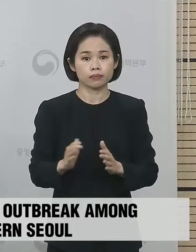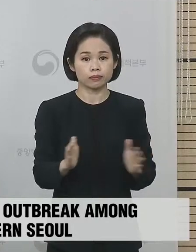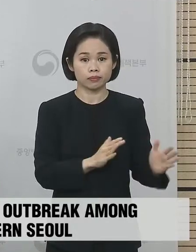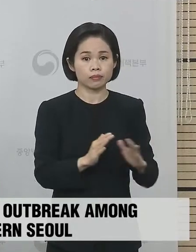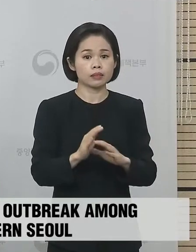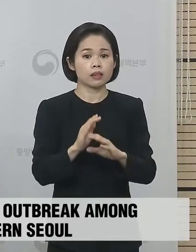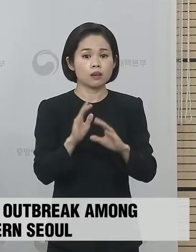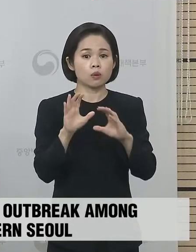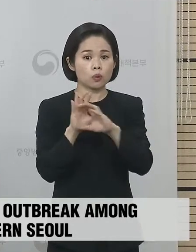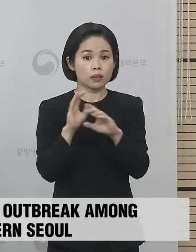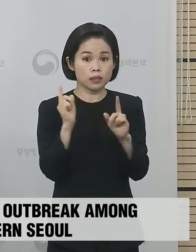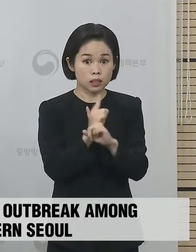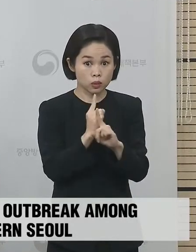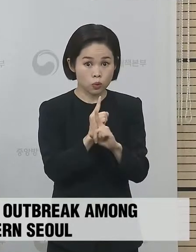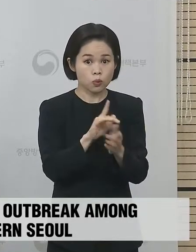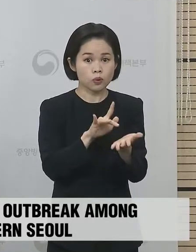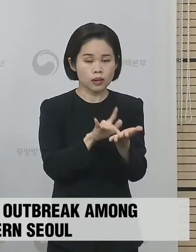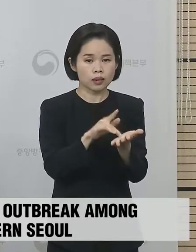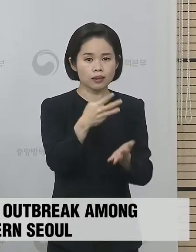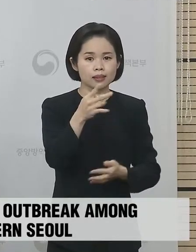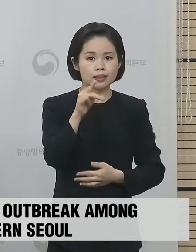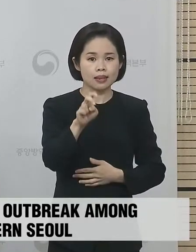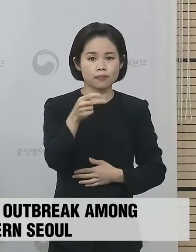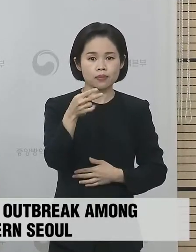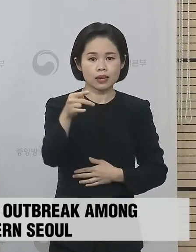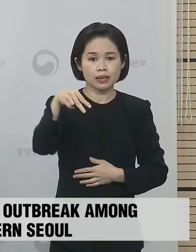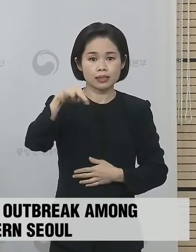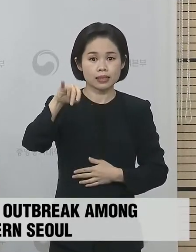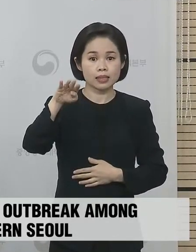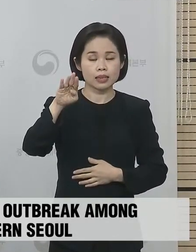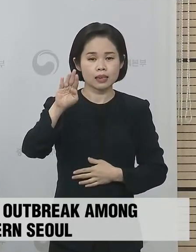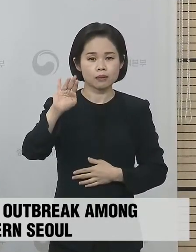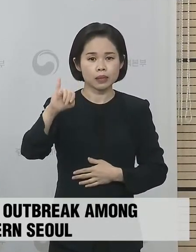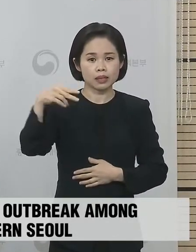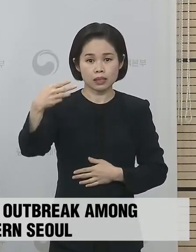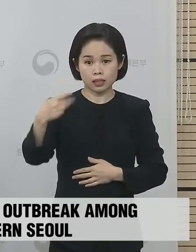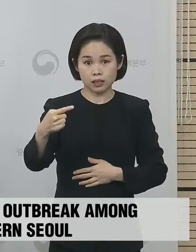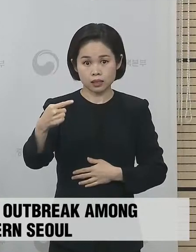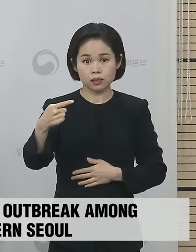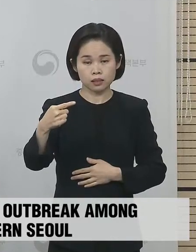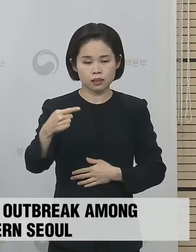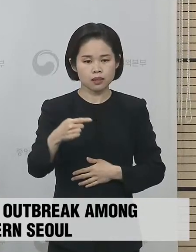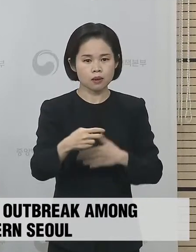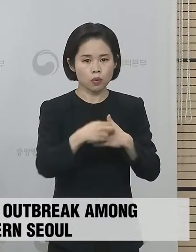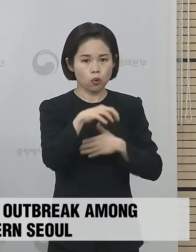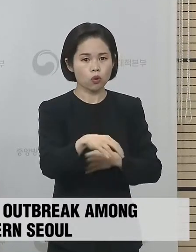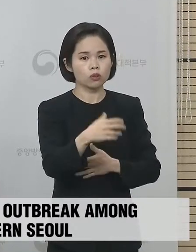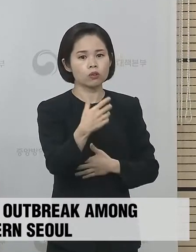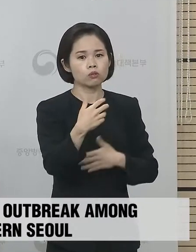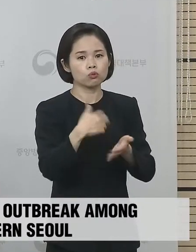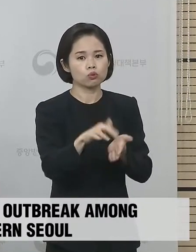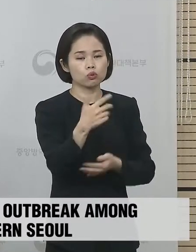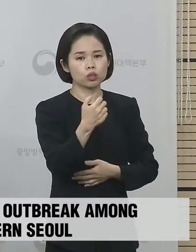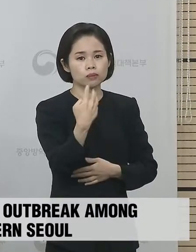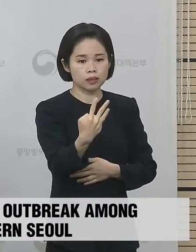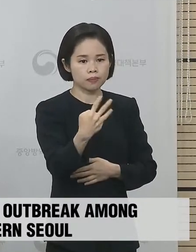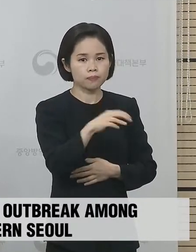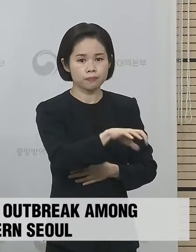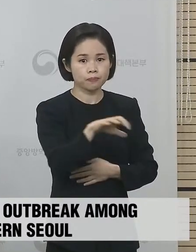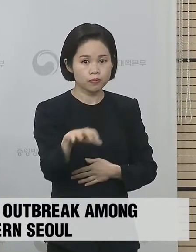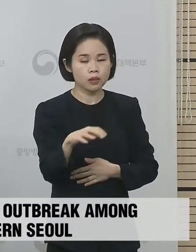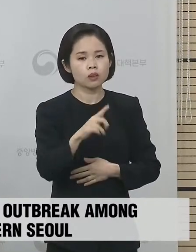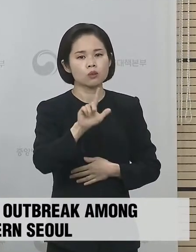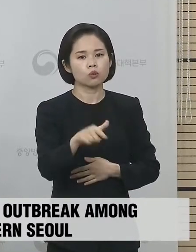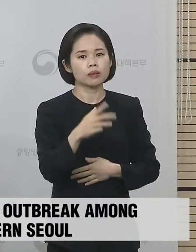And as for the treatment and the remdesivir especially, it has been administered to a